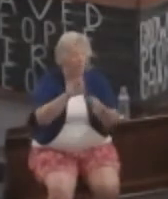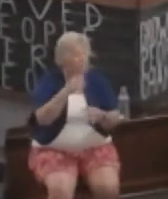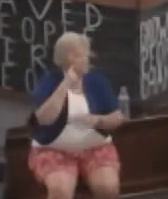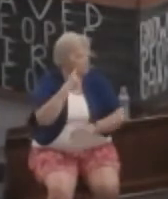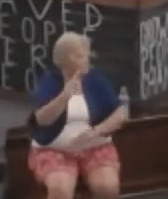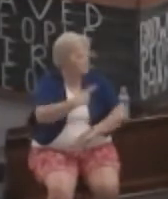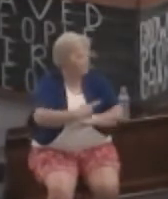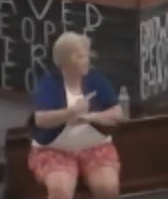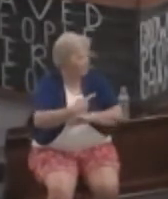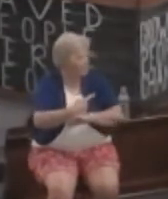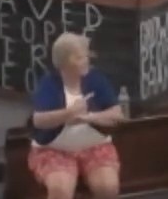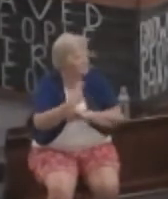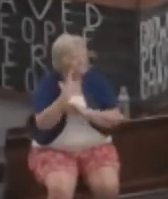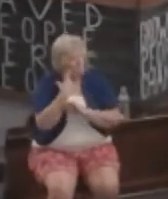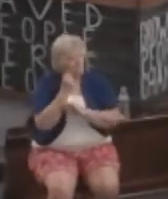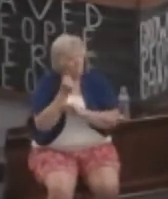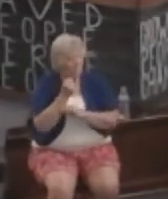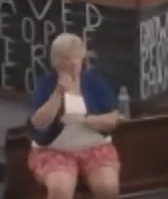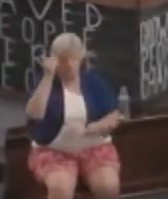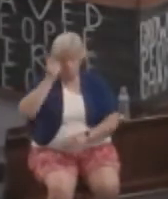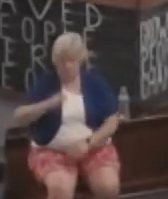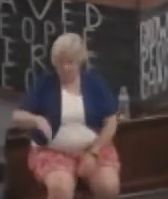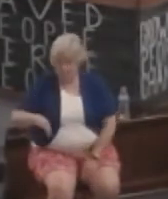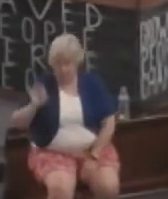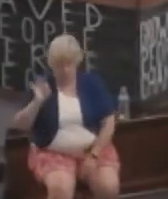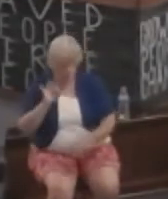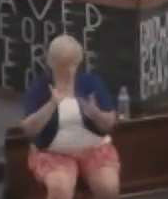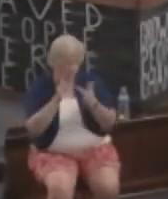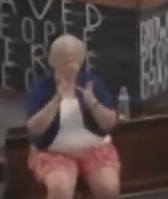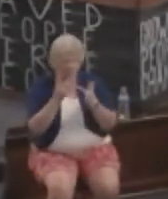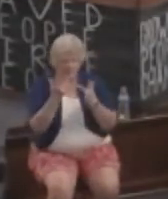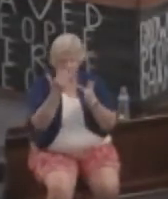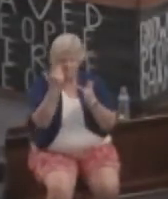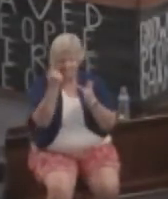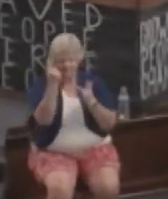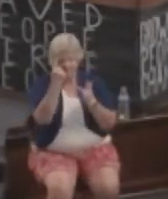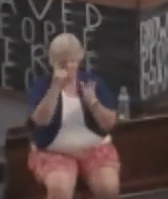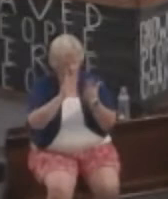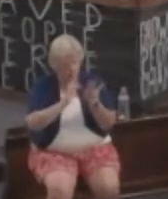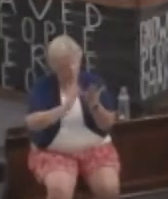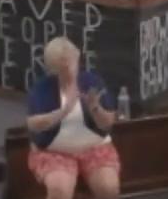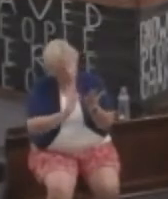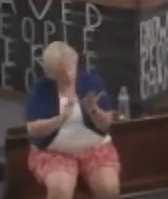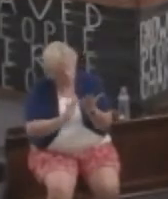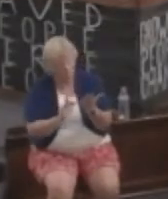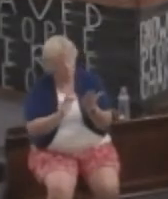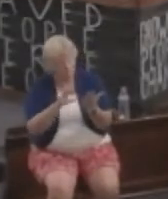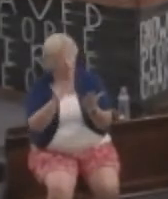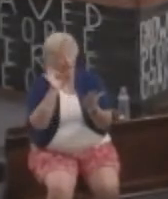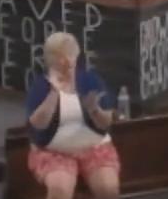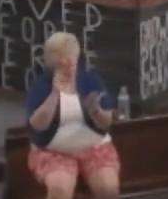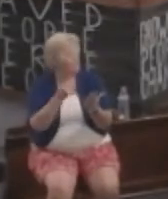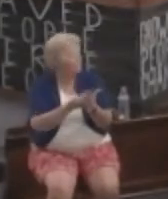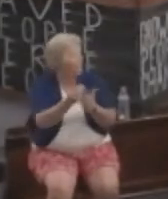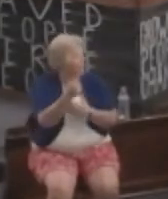sermon. Because Dawn found this online someplace, and she thought I needed it, so she got it